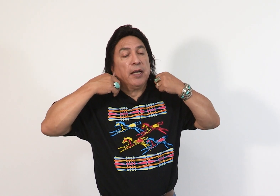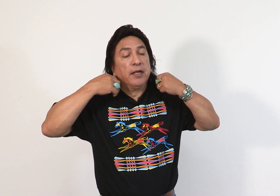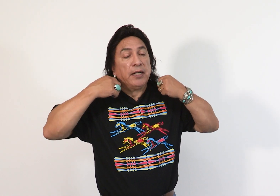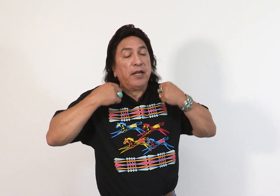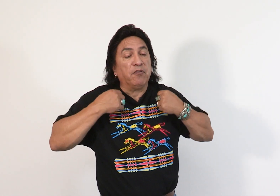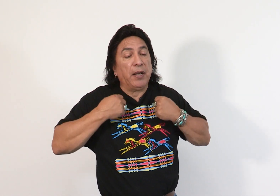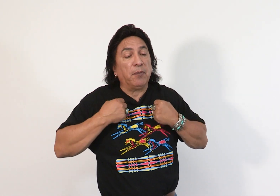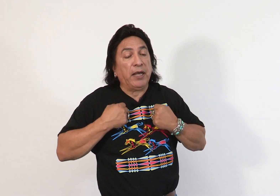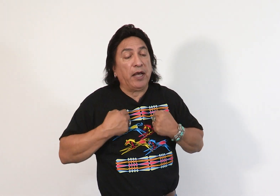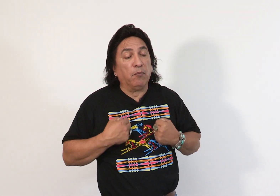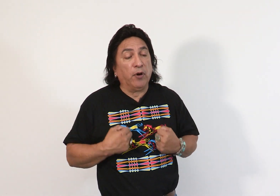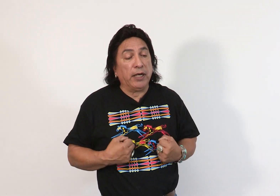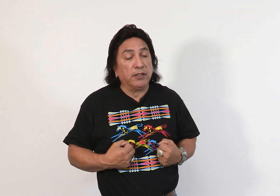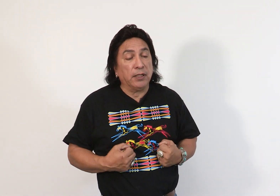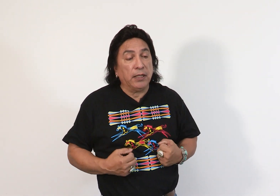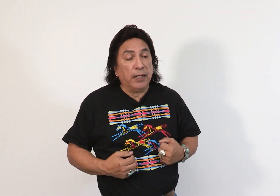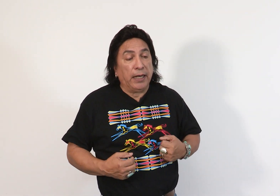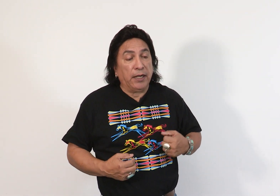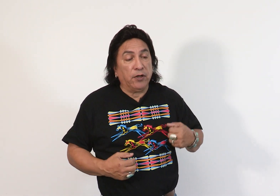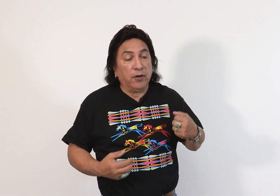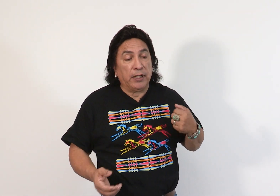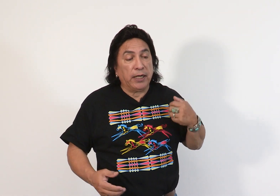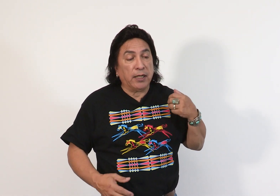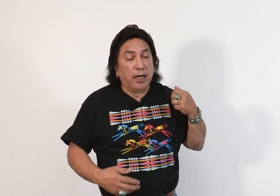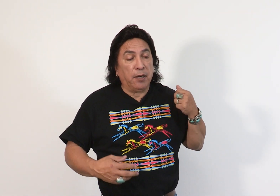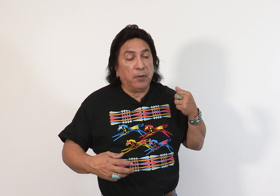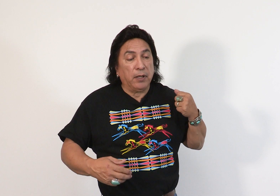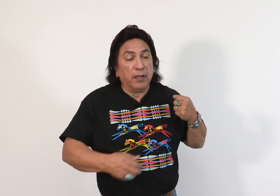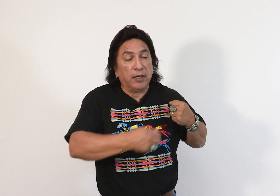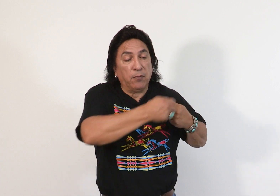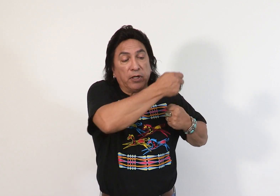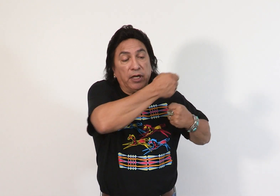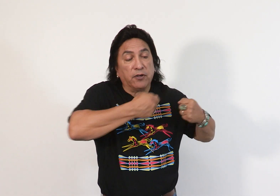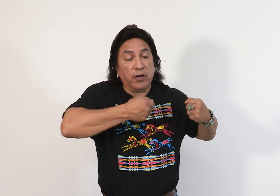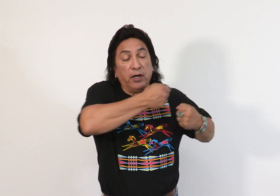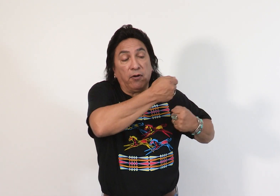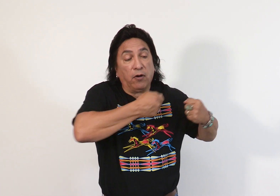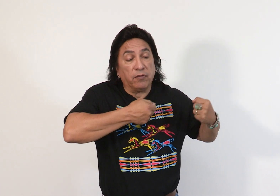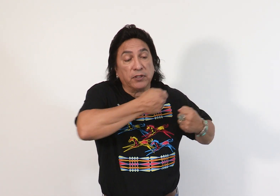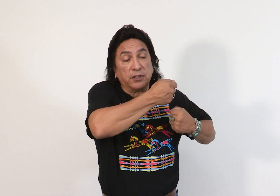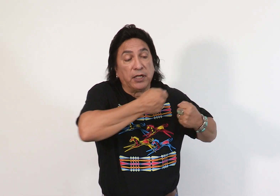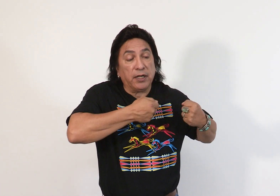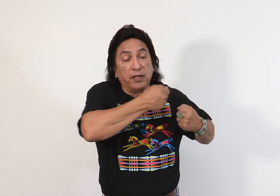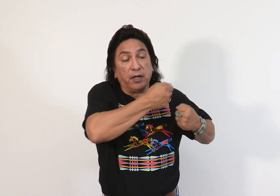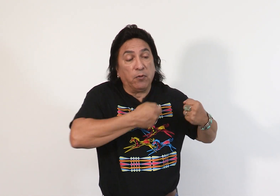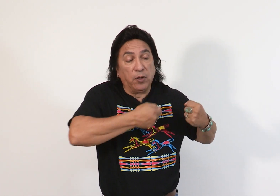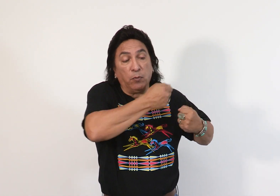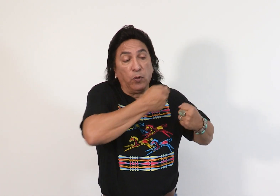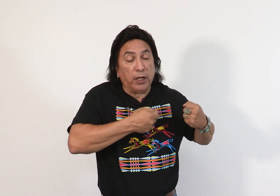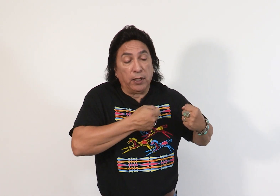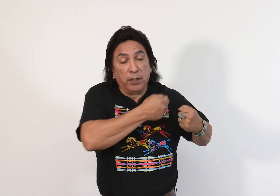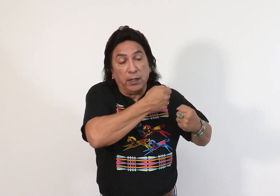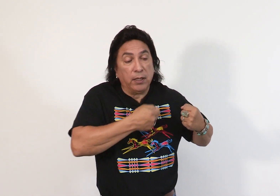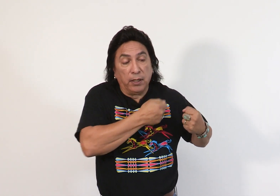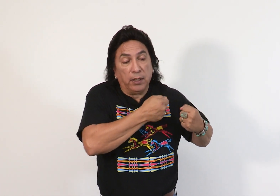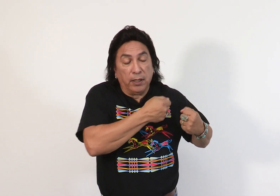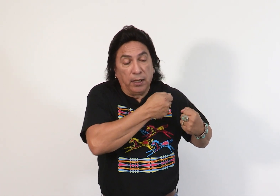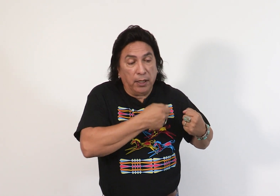a native man may have braids, and during that time, they would cut their hair off as a sign that they were in mourning.